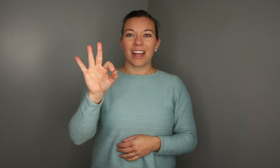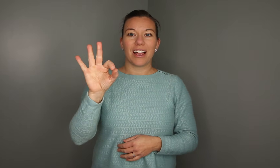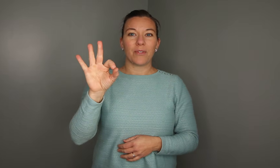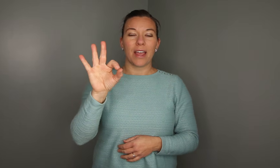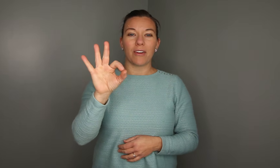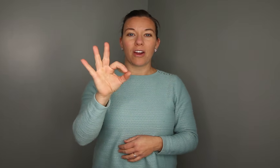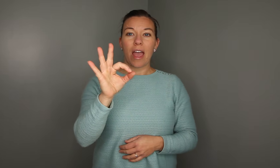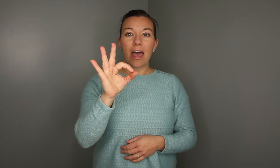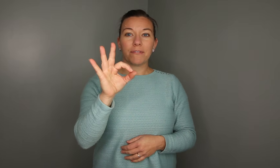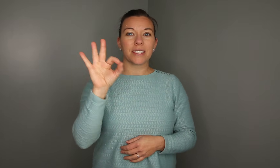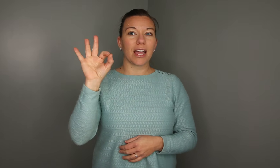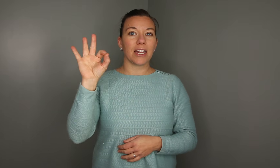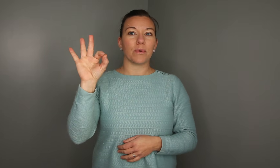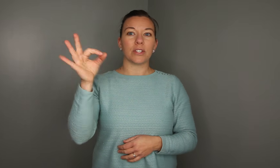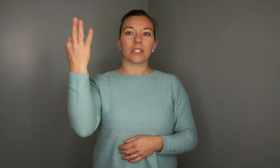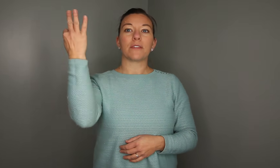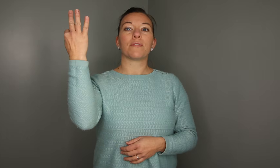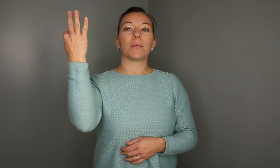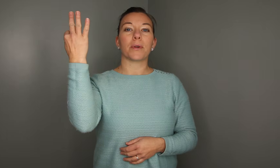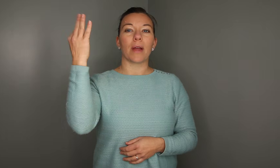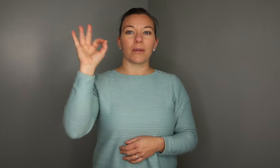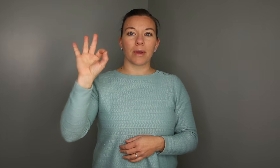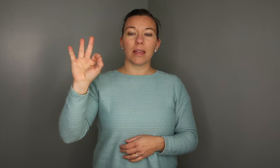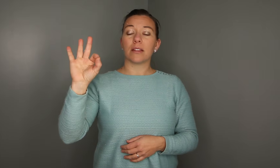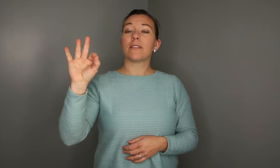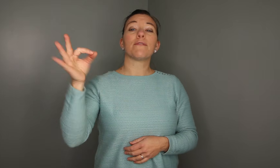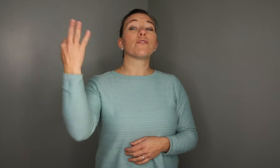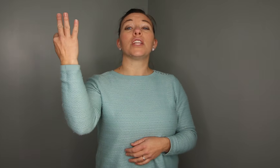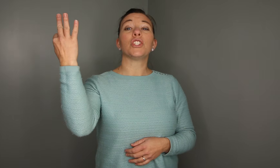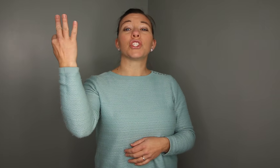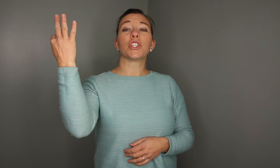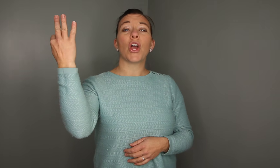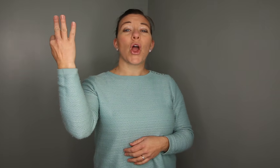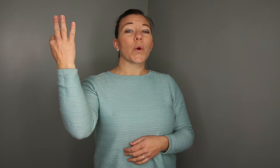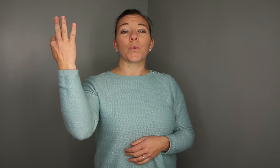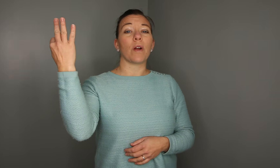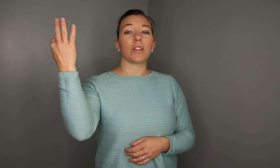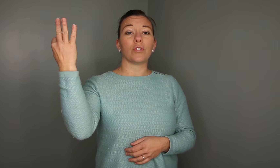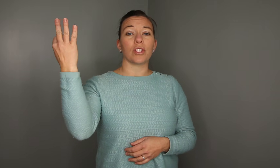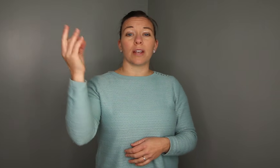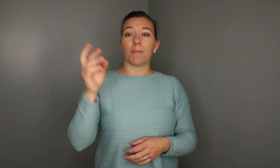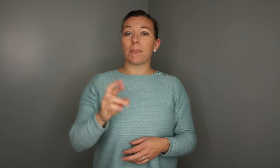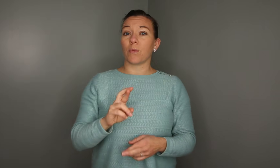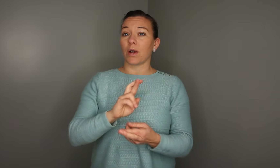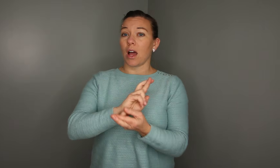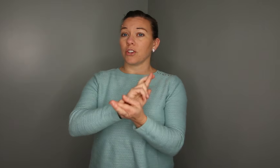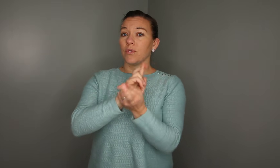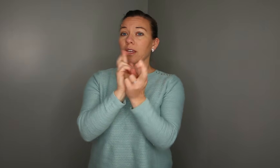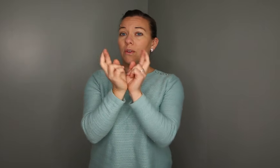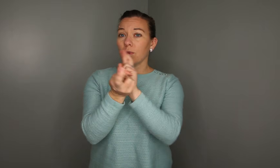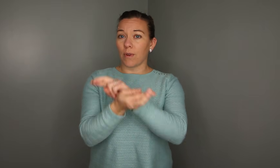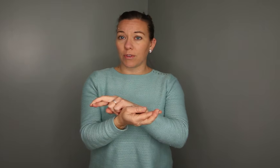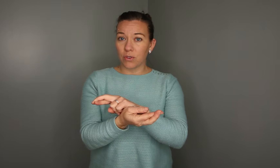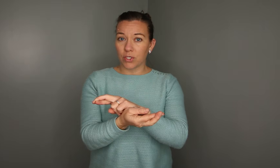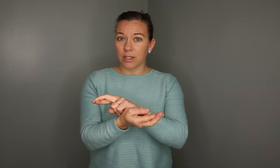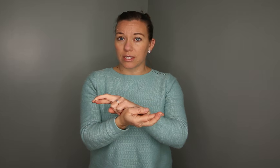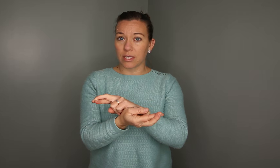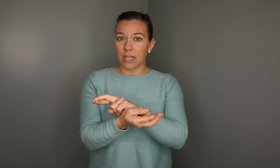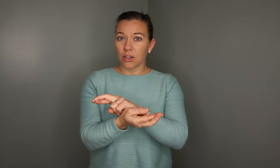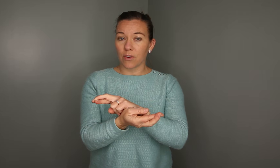we have our F sign and we just flip it around, right? French Revolution. Now remember, we're not doing revolution. This is